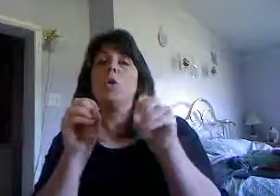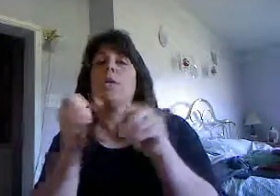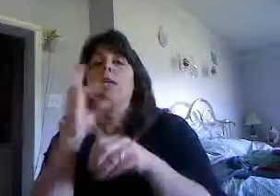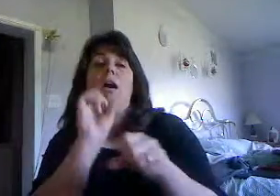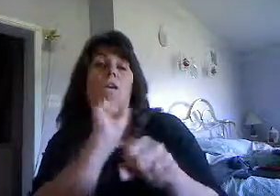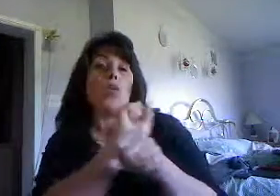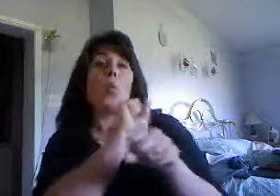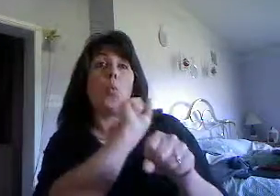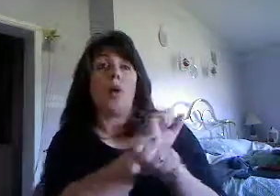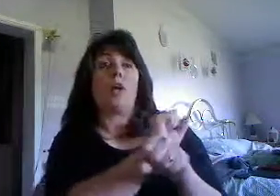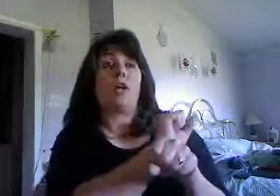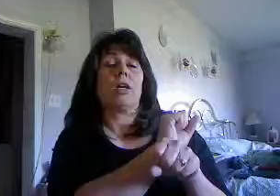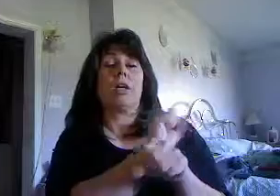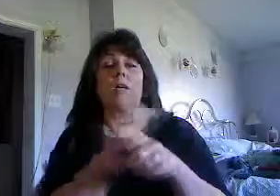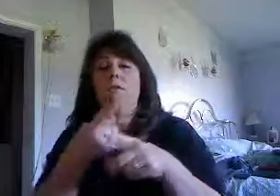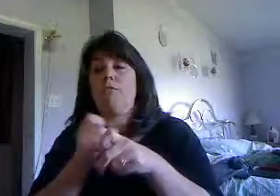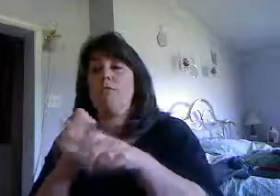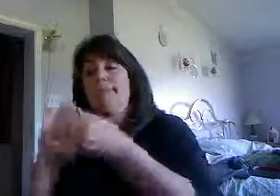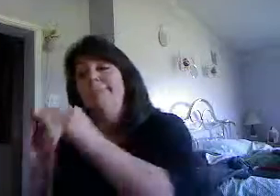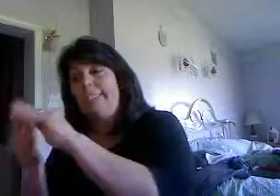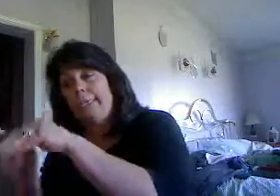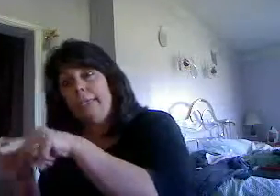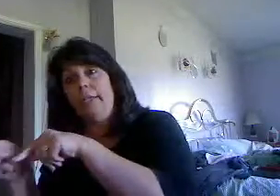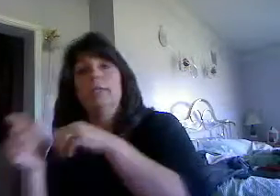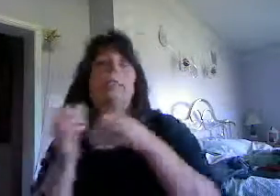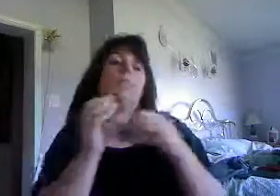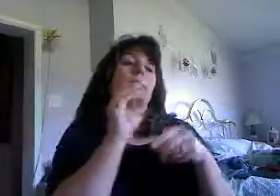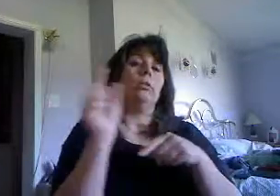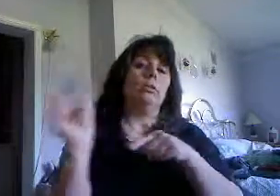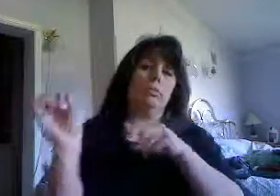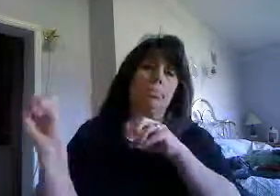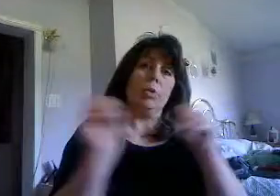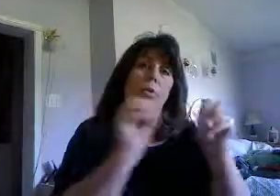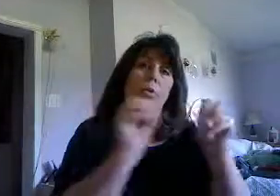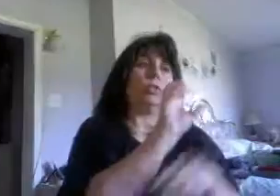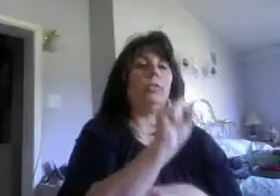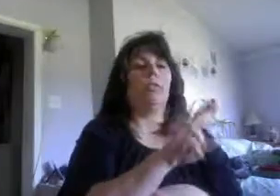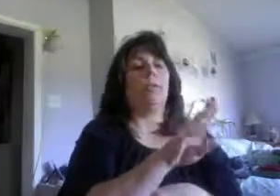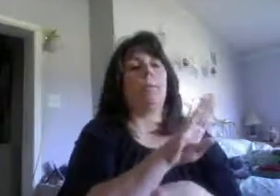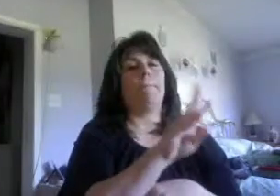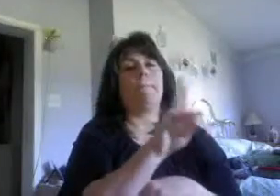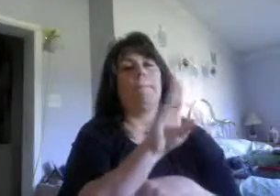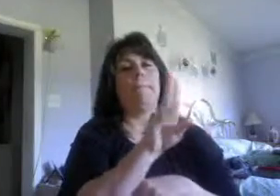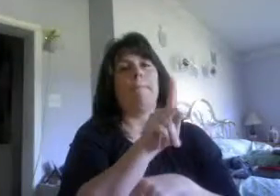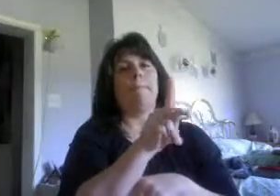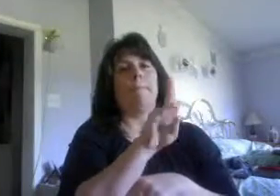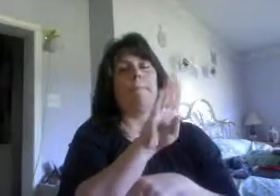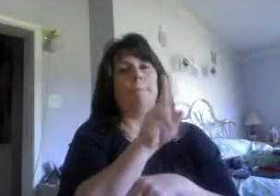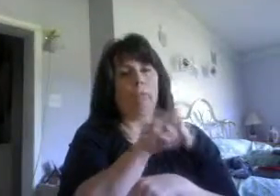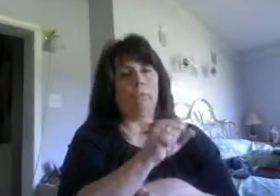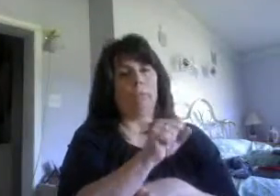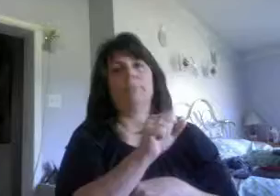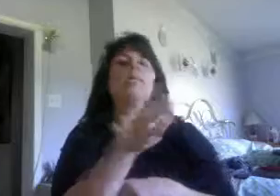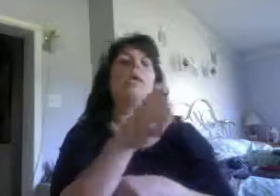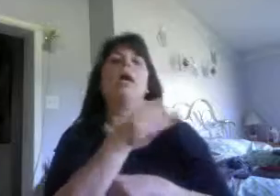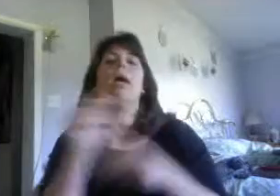to the suburbs. And a third trend is the substitution of service jobs for manufacturing jobs as our